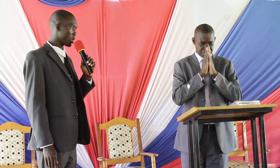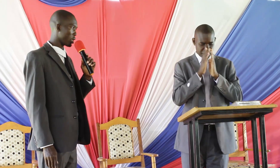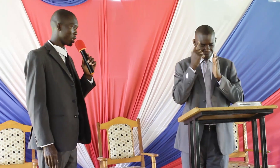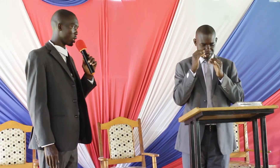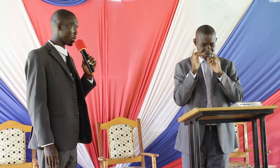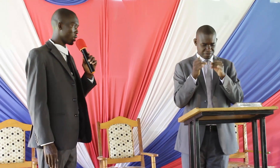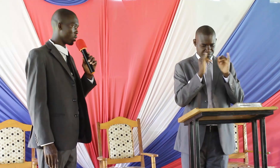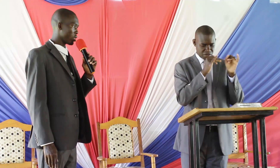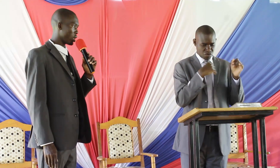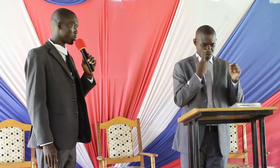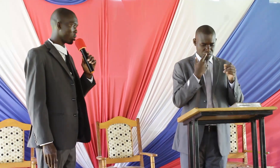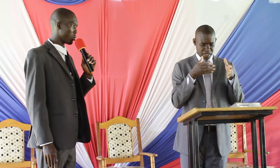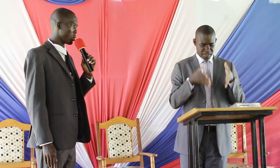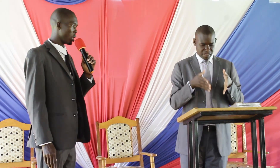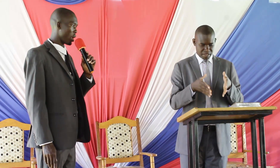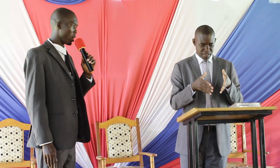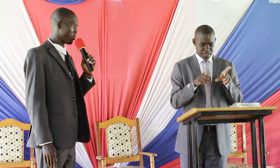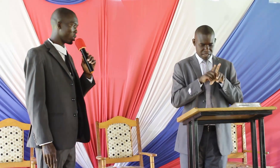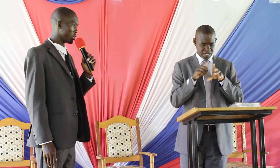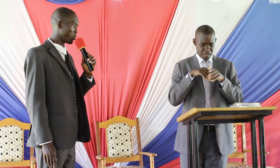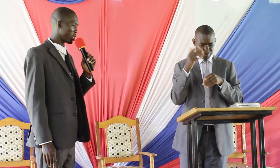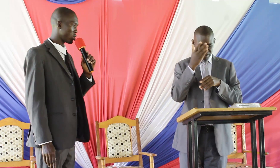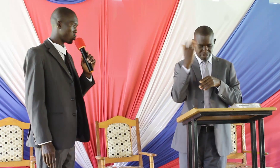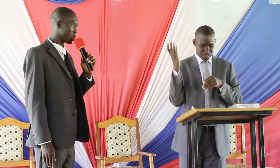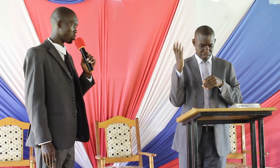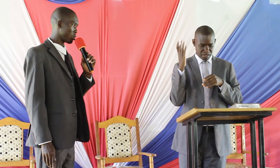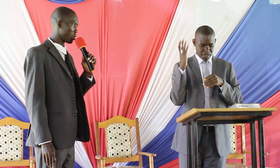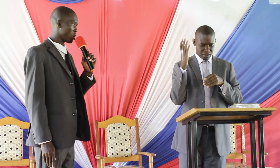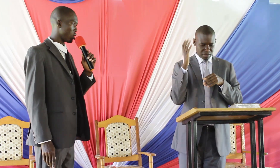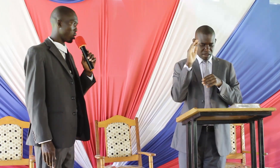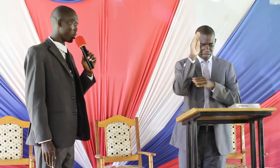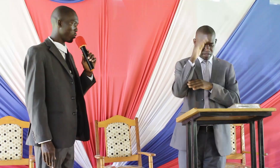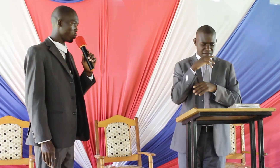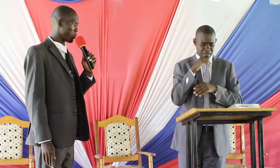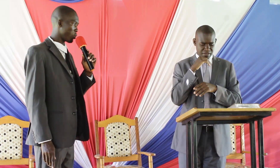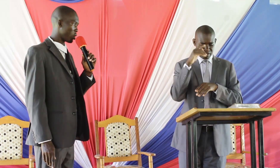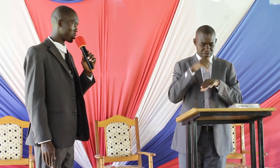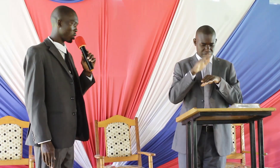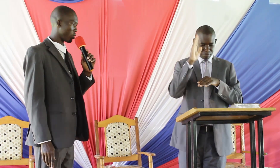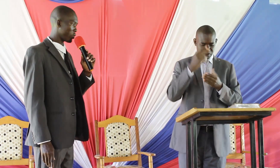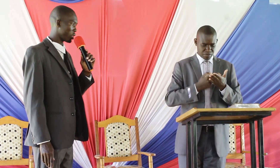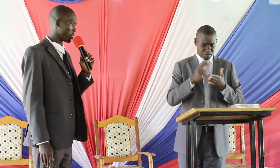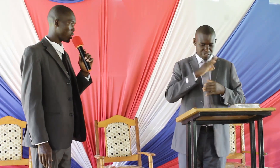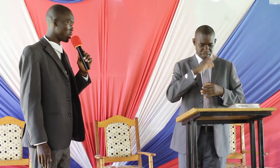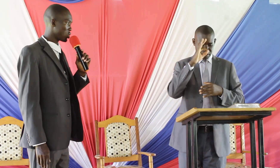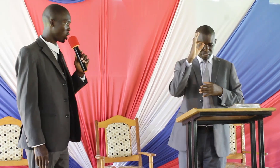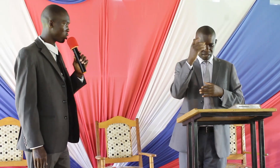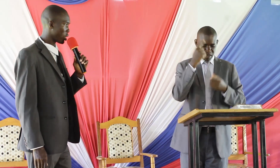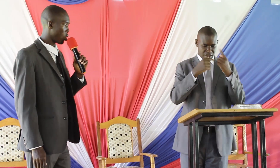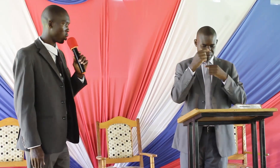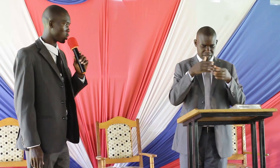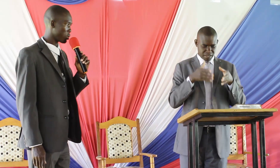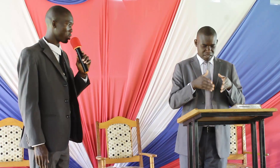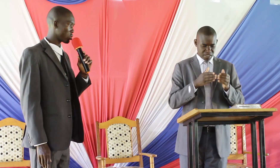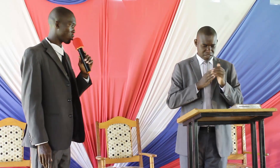pray that in every different situation, even with people outside, our Father, send